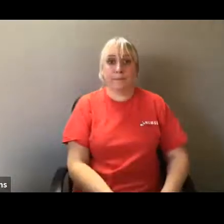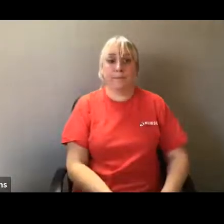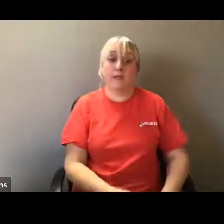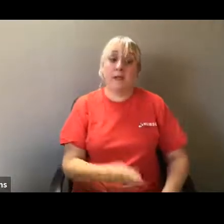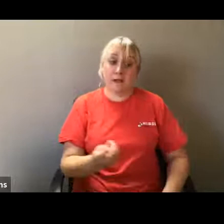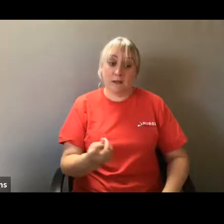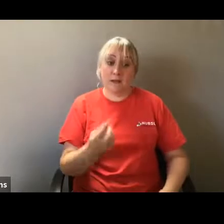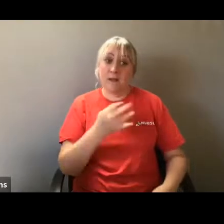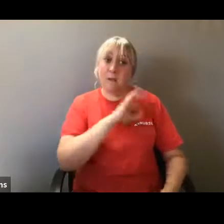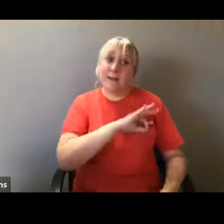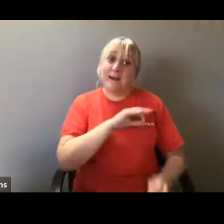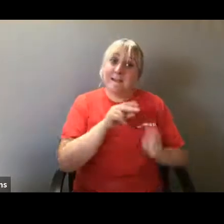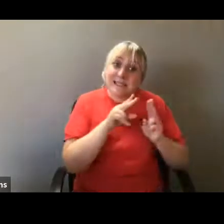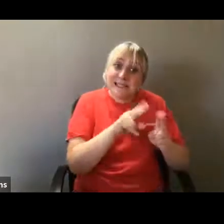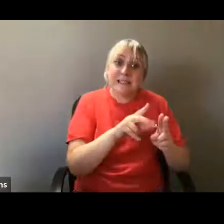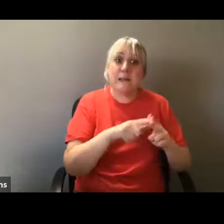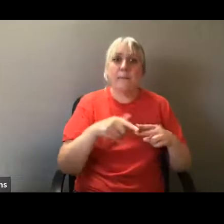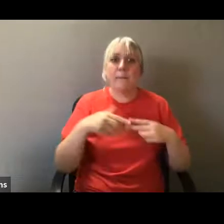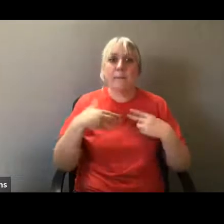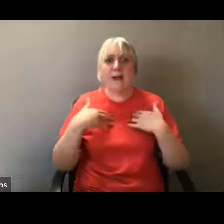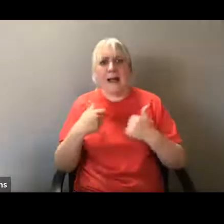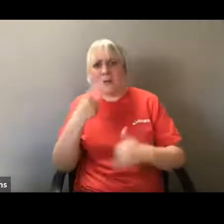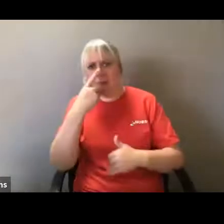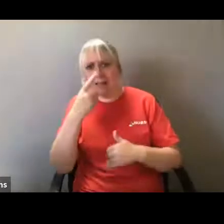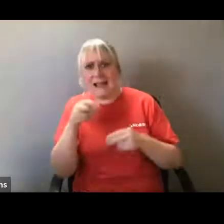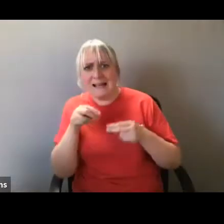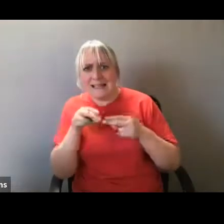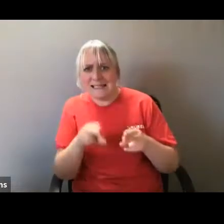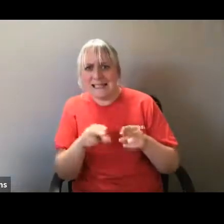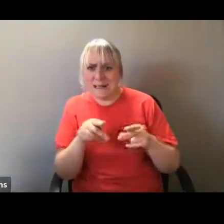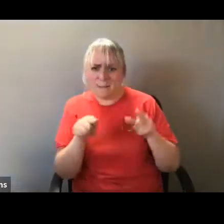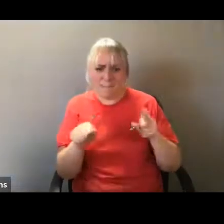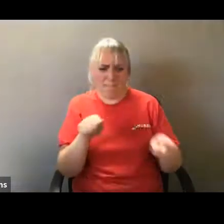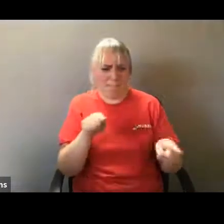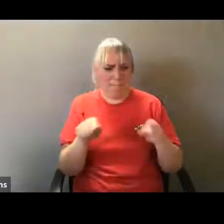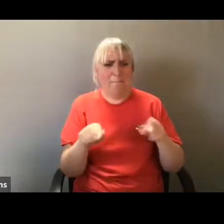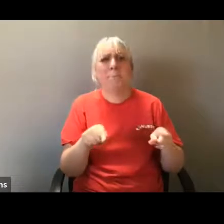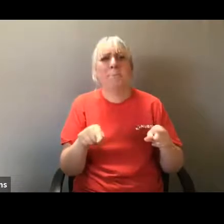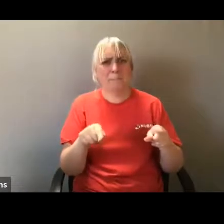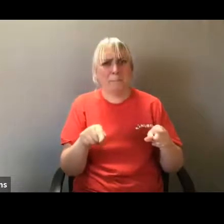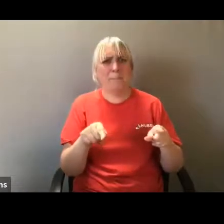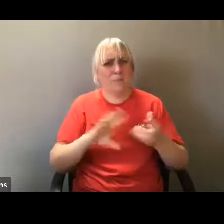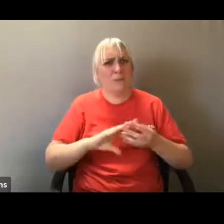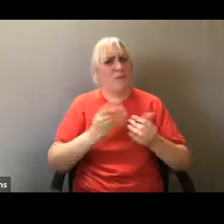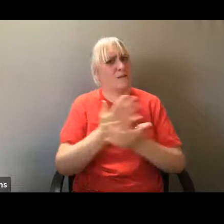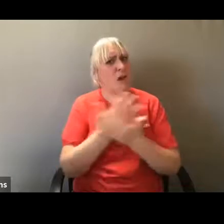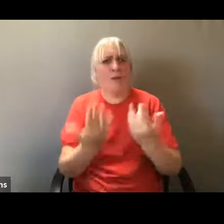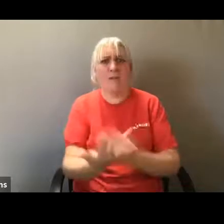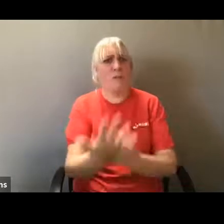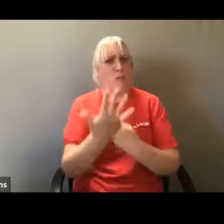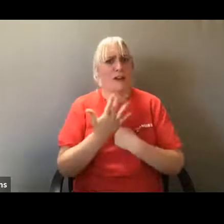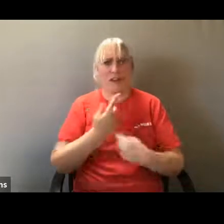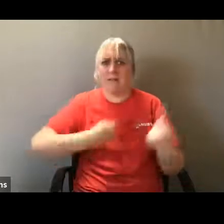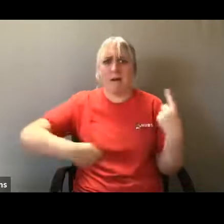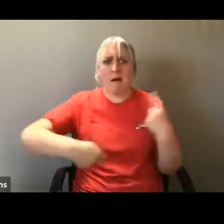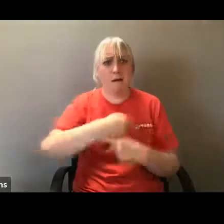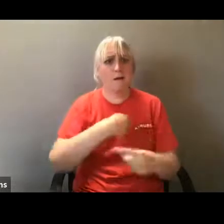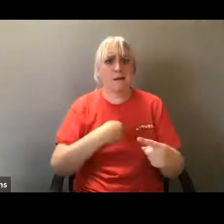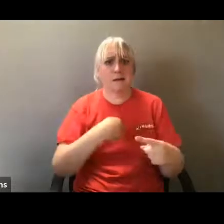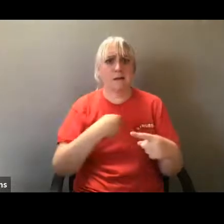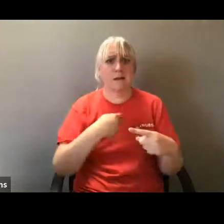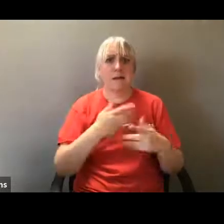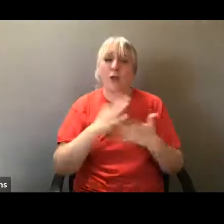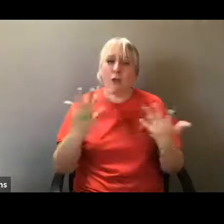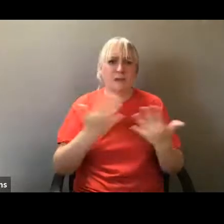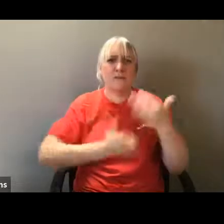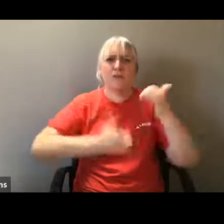benefit system and the healthcare system were identified particularly as the immediate source of our oppression and structural injustice.